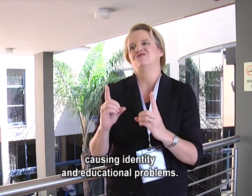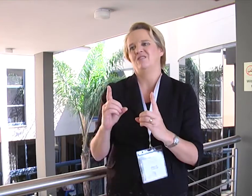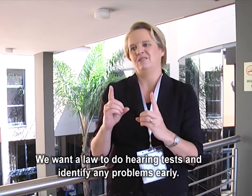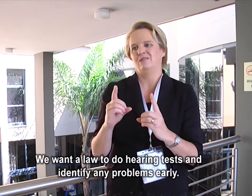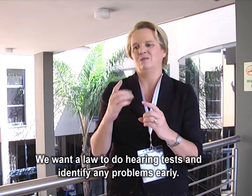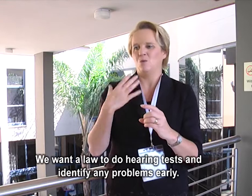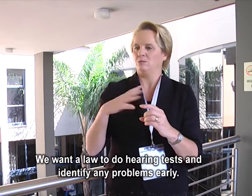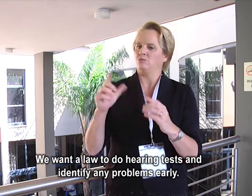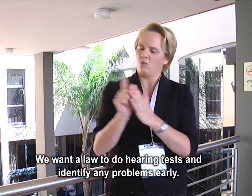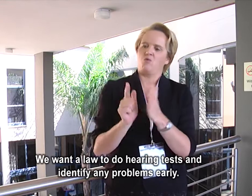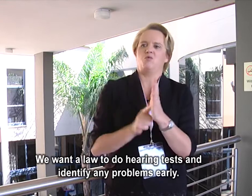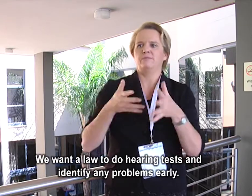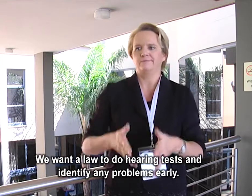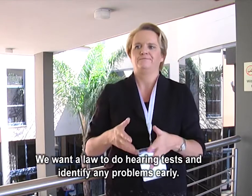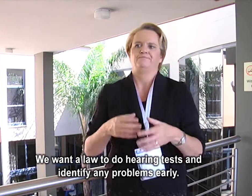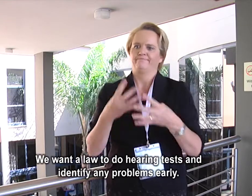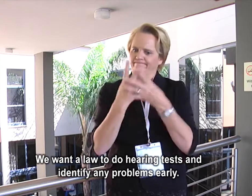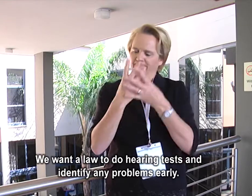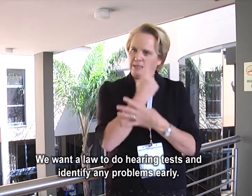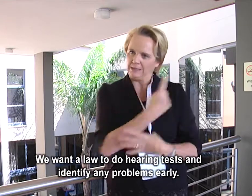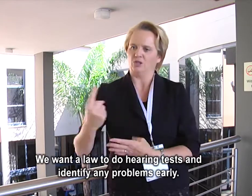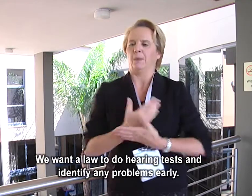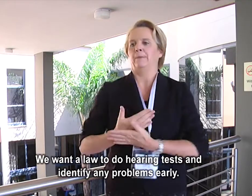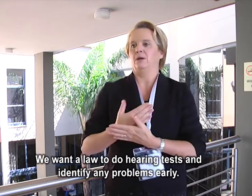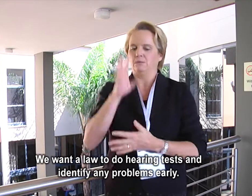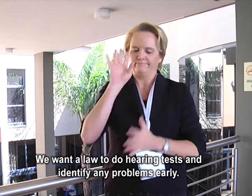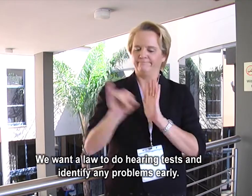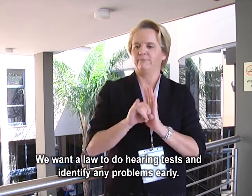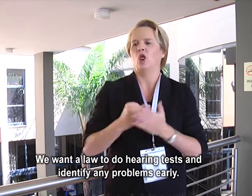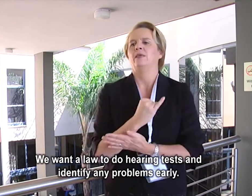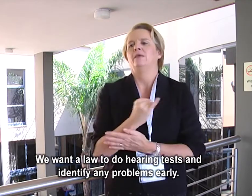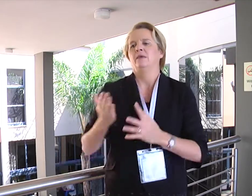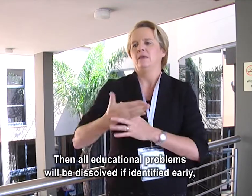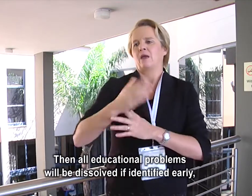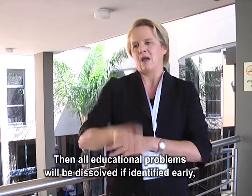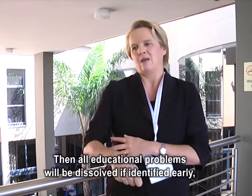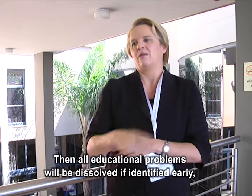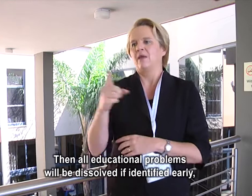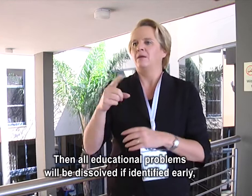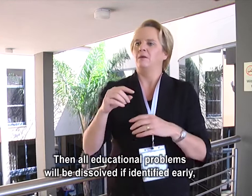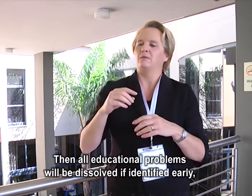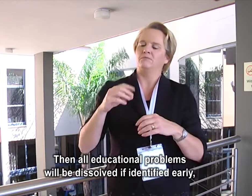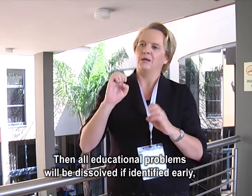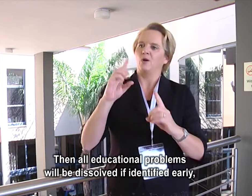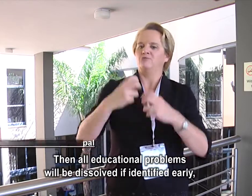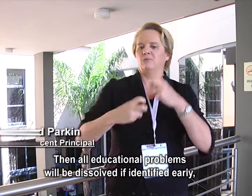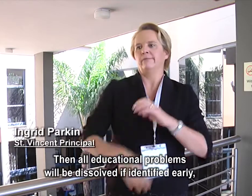We want a law to do hearing tests and identify any problems early. Then all educational problems will be dissolved